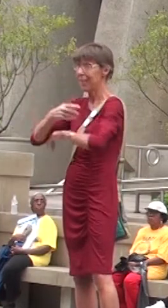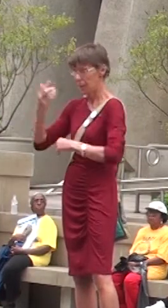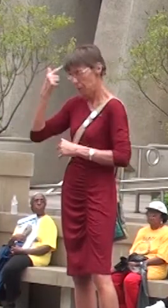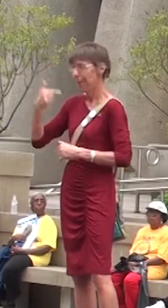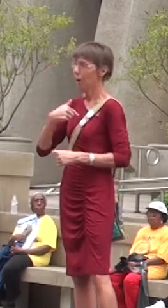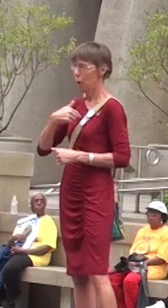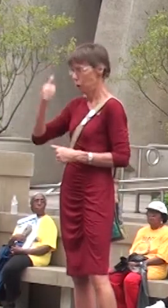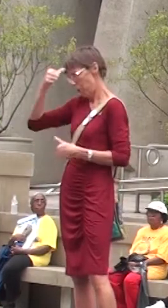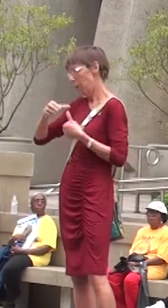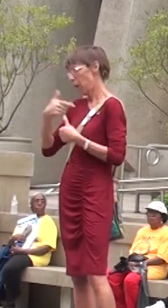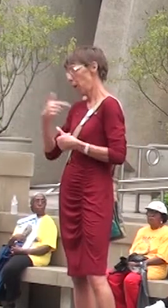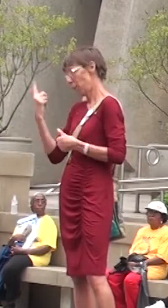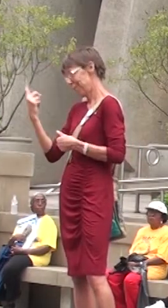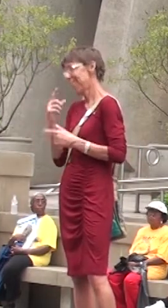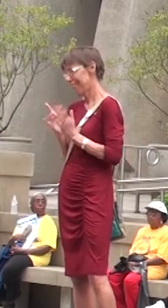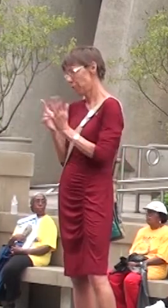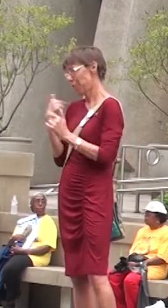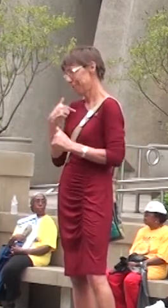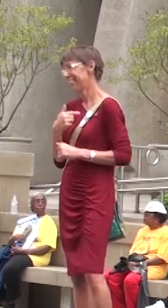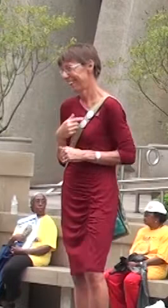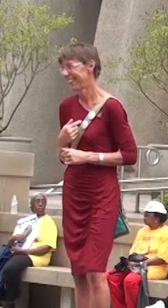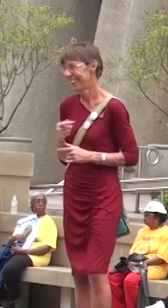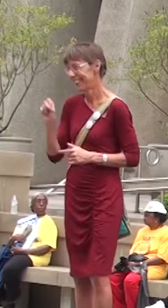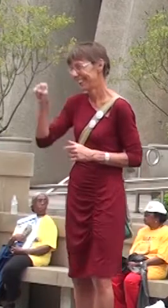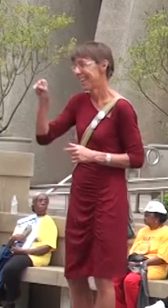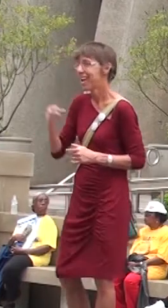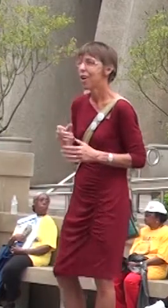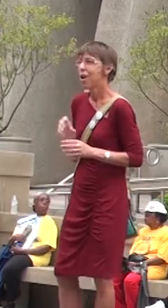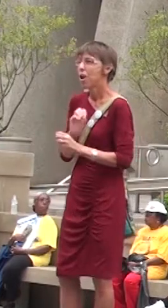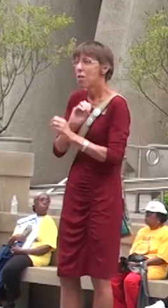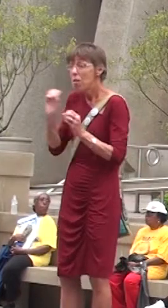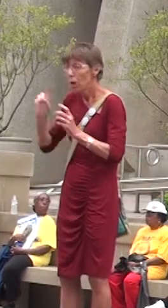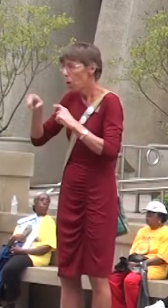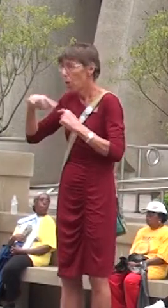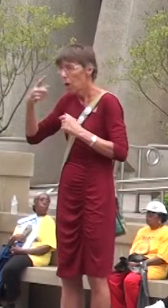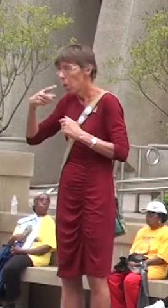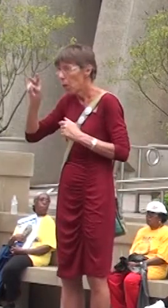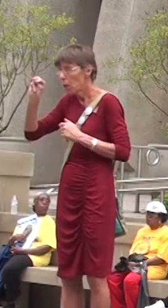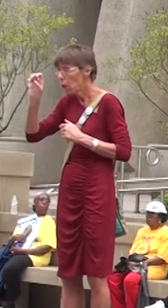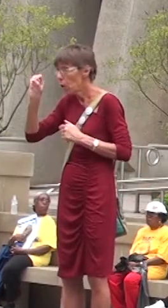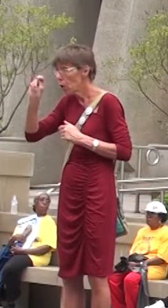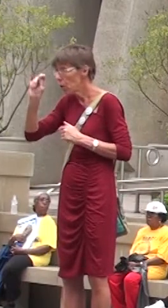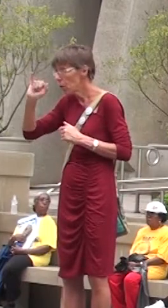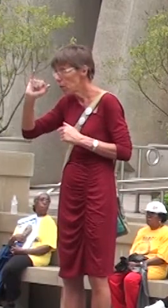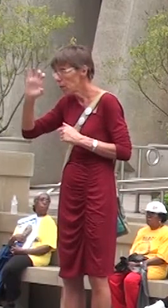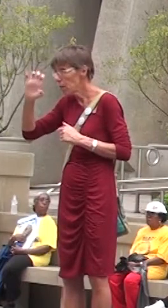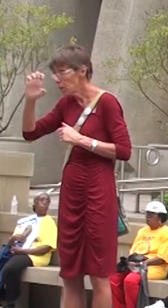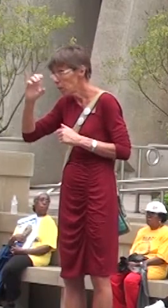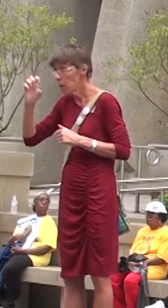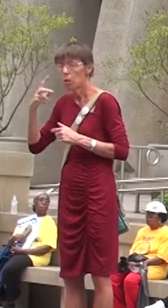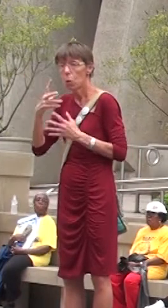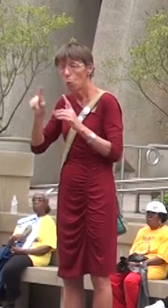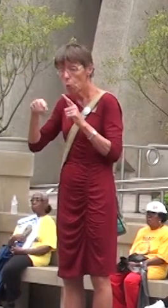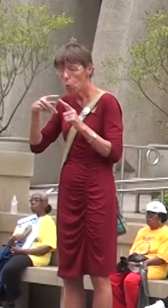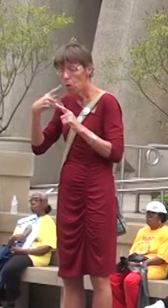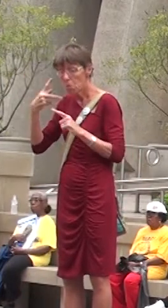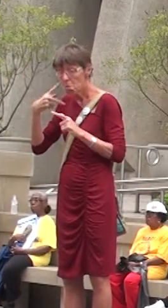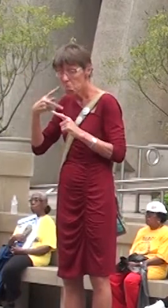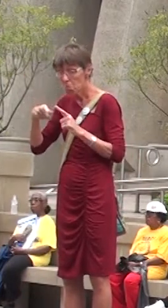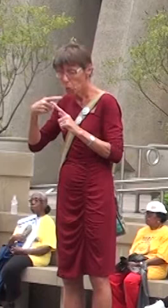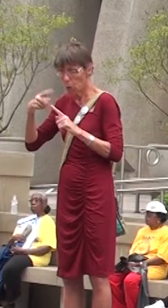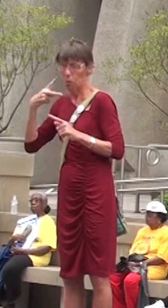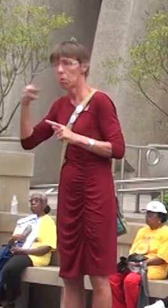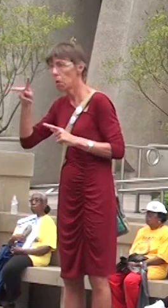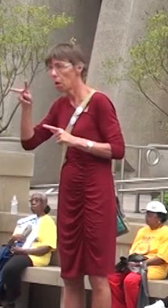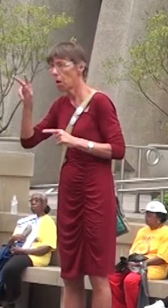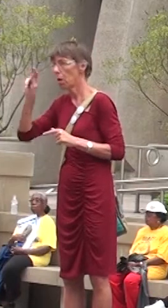did repeatedly with no public notice. Hundreds of you came out as you saw a tweet, and you made clear day